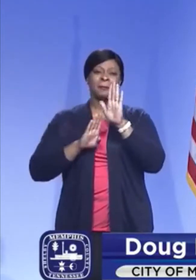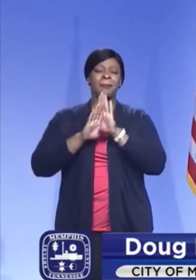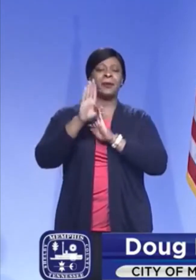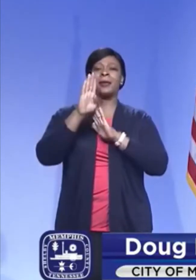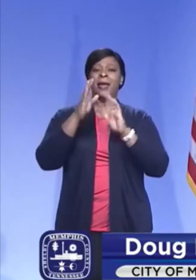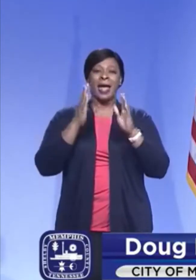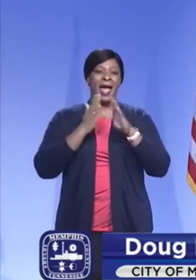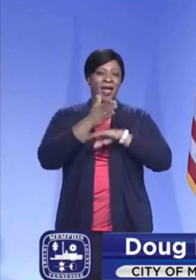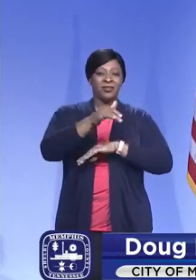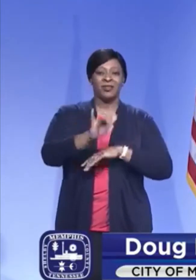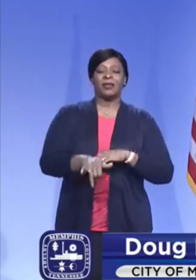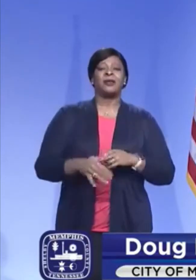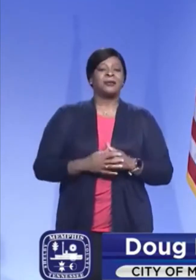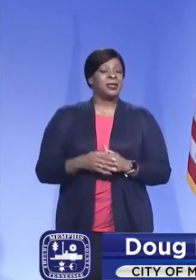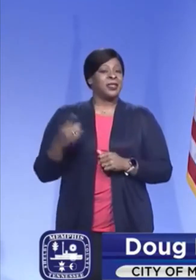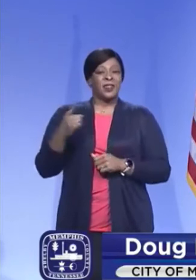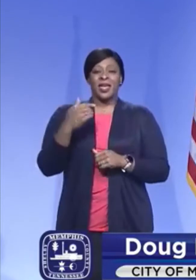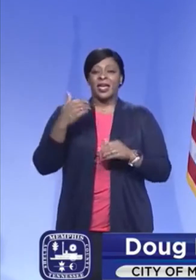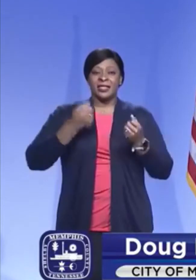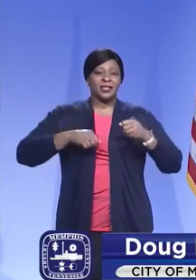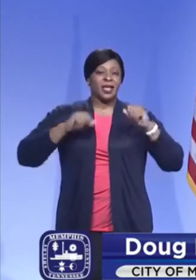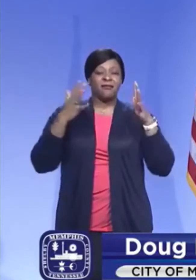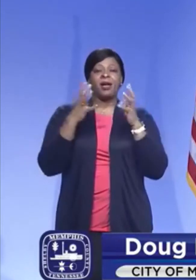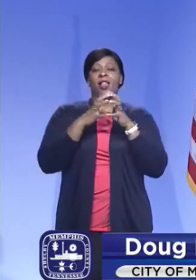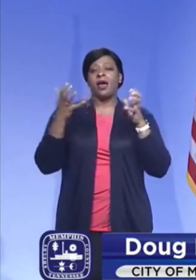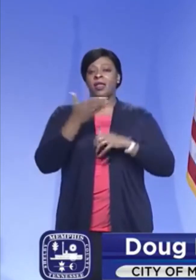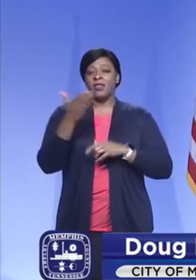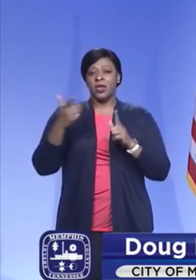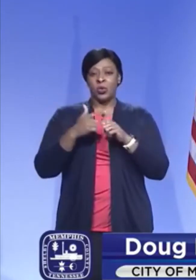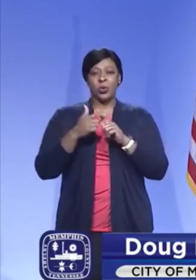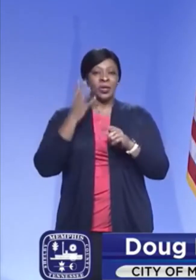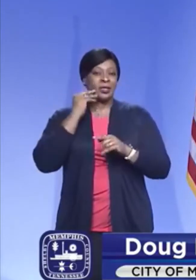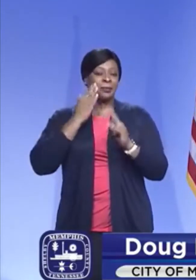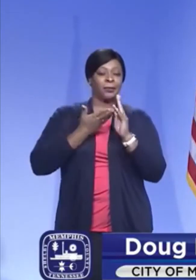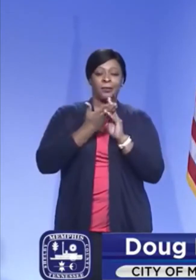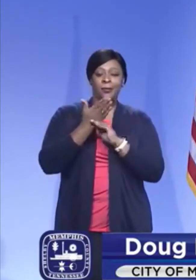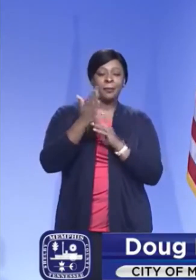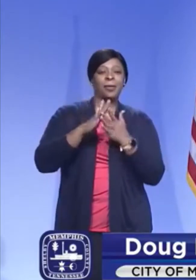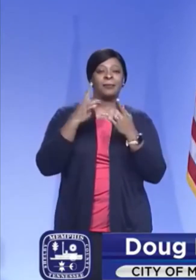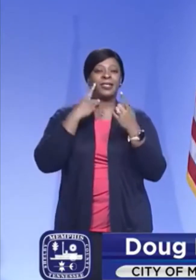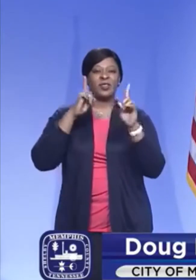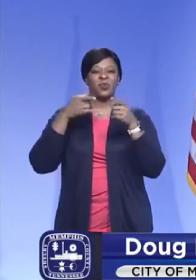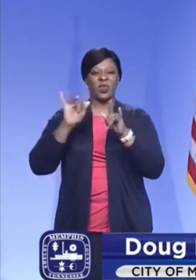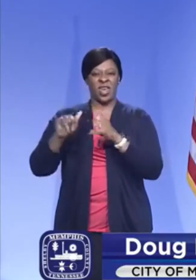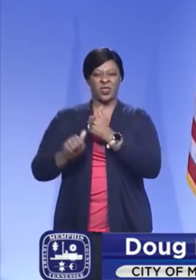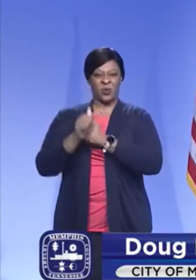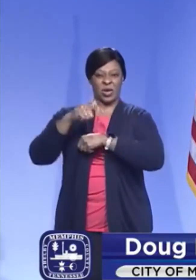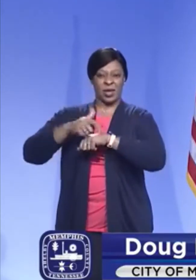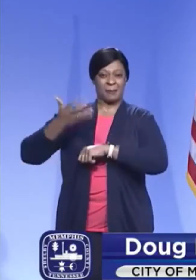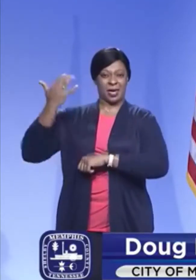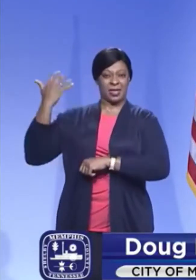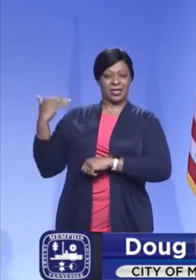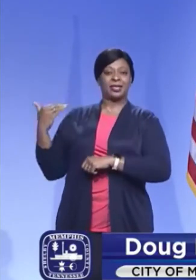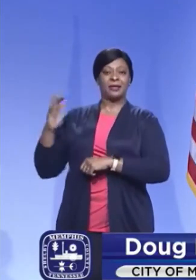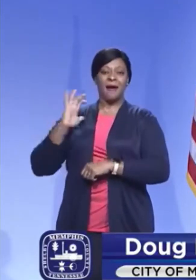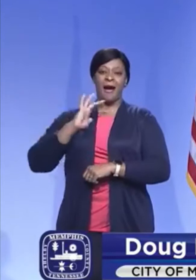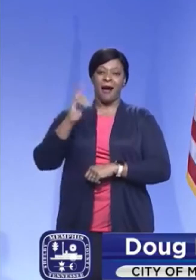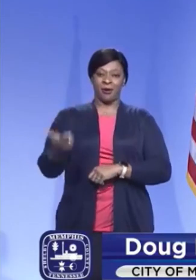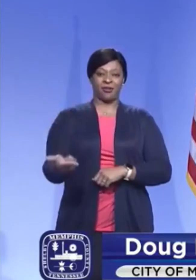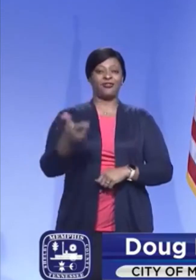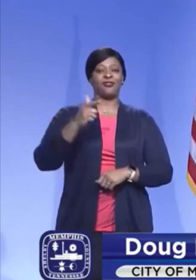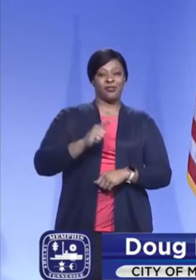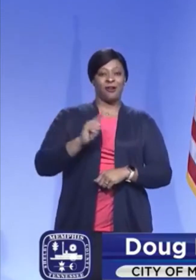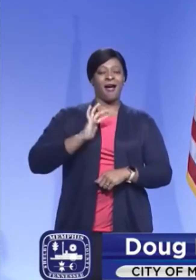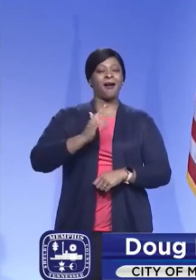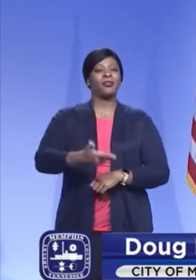immediately after that. They had to sacrifice so much to come through and be successful in the face of that threat. It's our turn. It's our